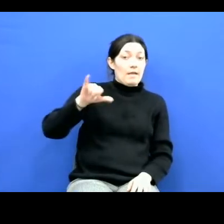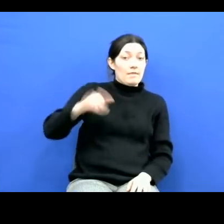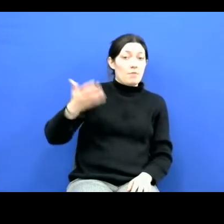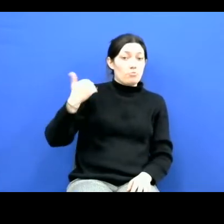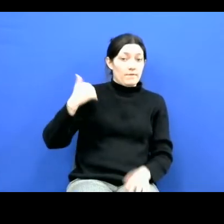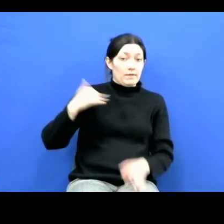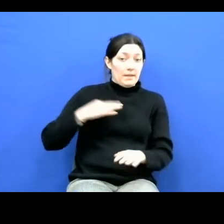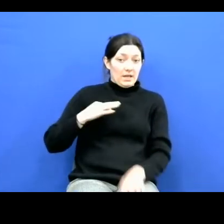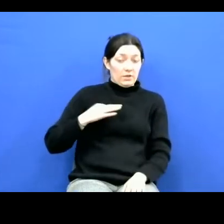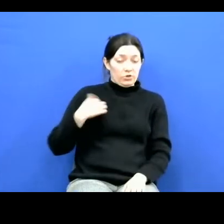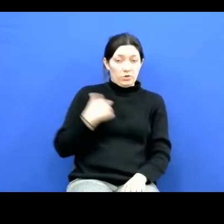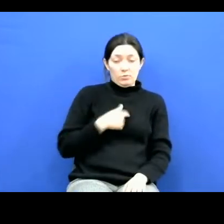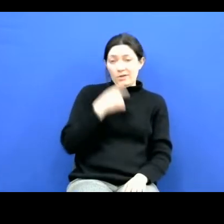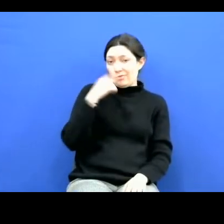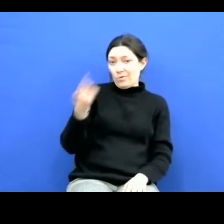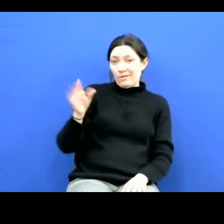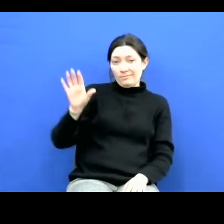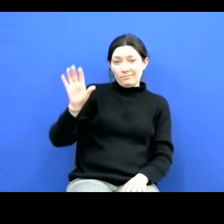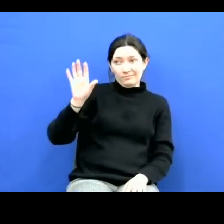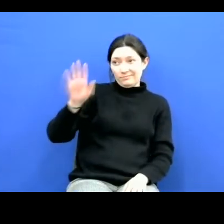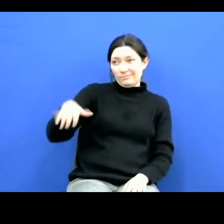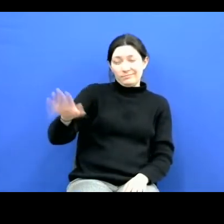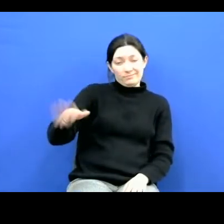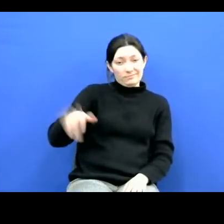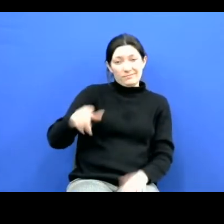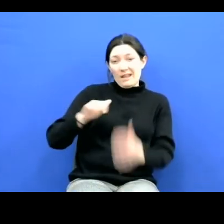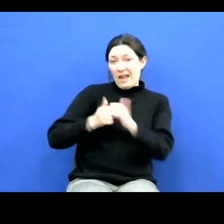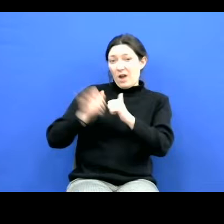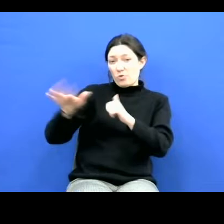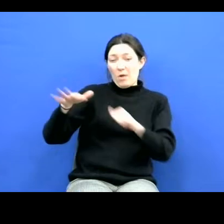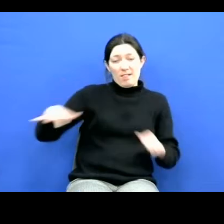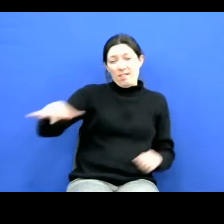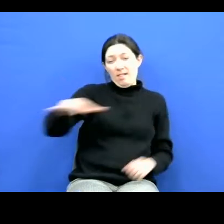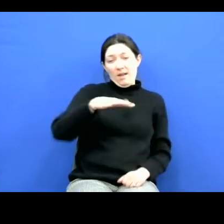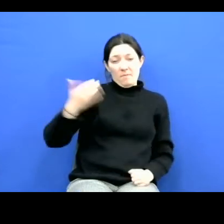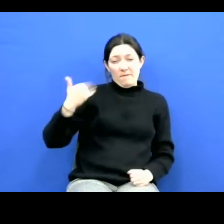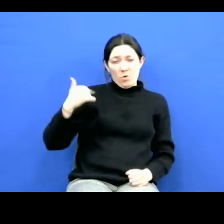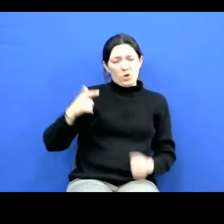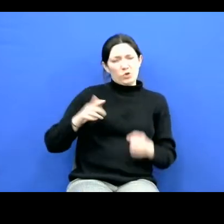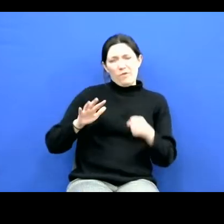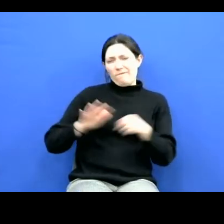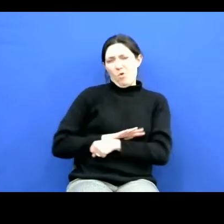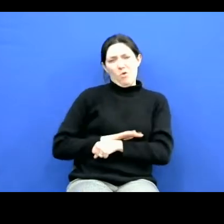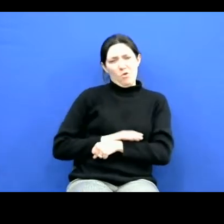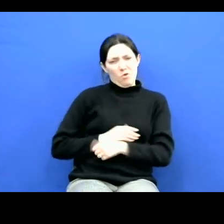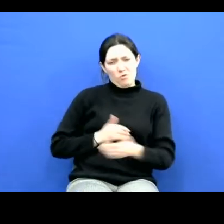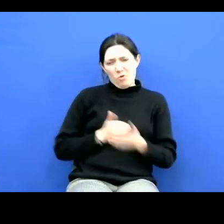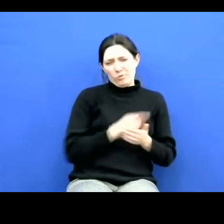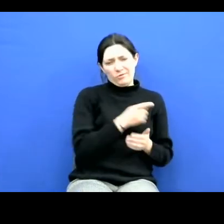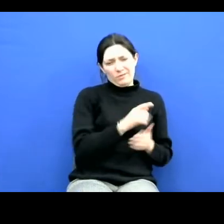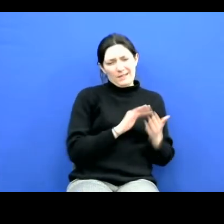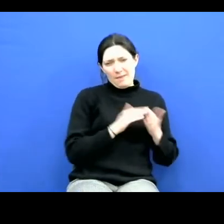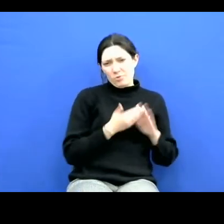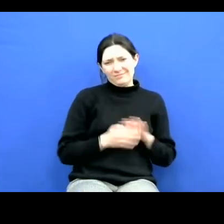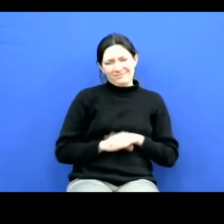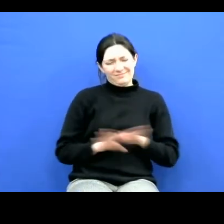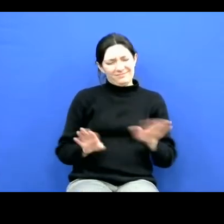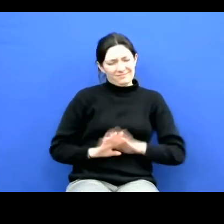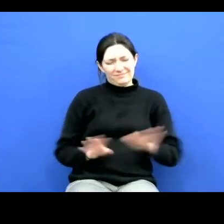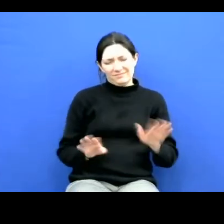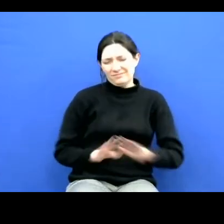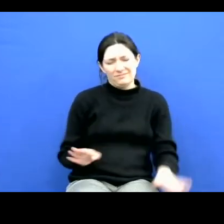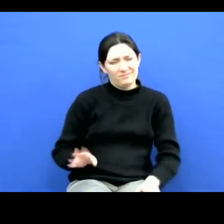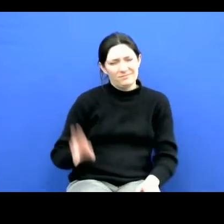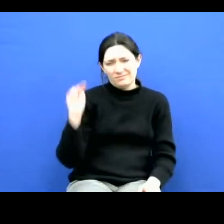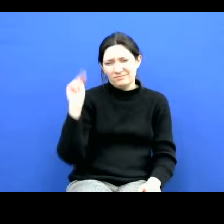right? We basically told them the way you had it laid out before, it was too full, it was too close to the neighbors. This isn't